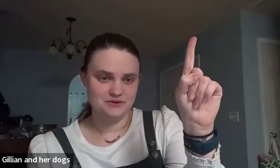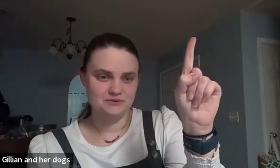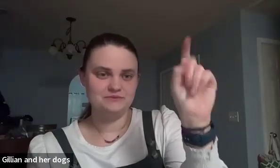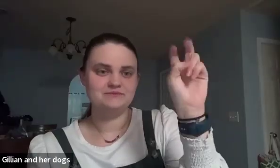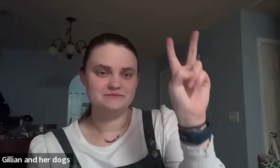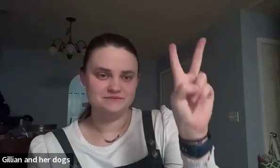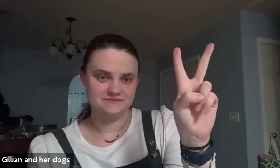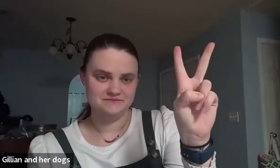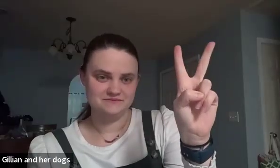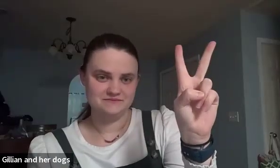2,